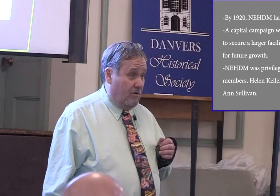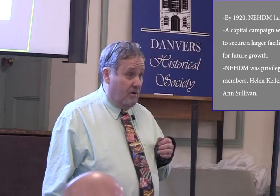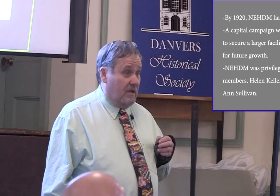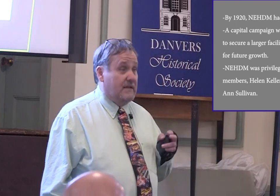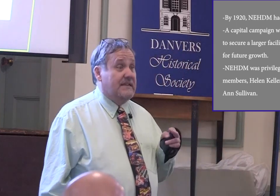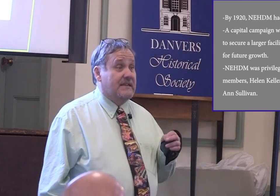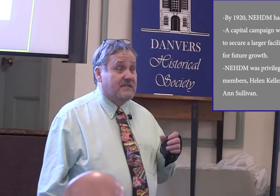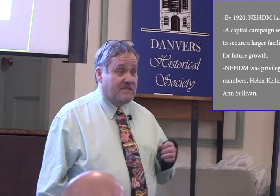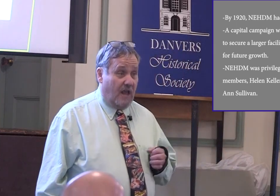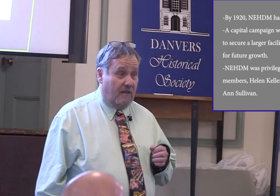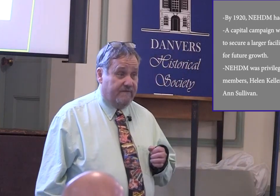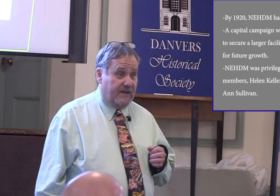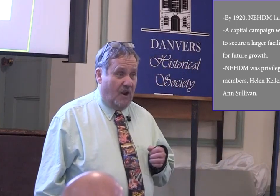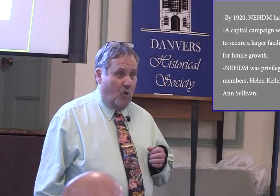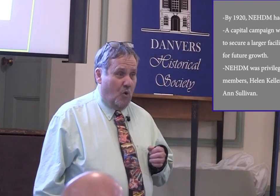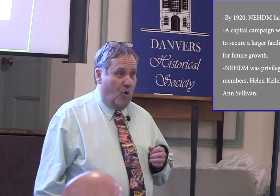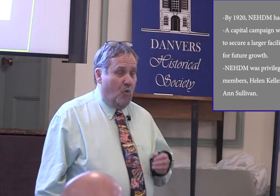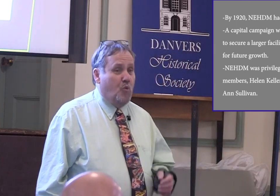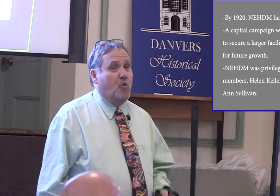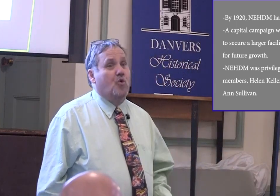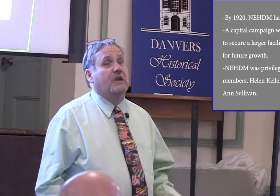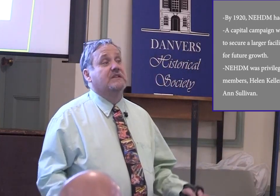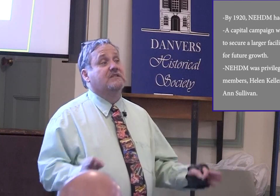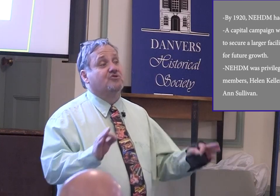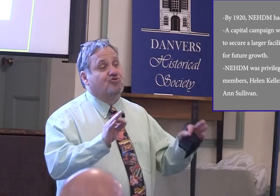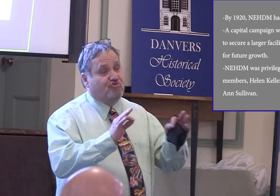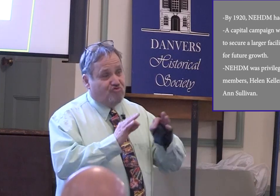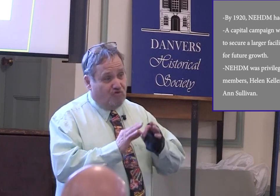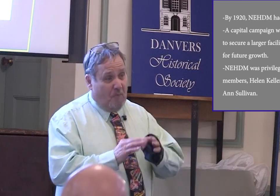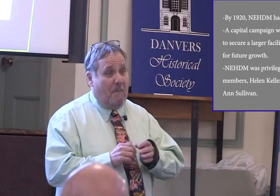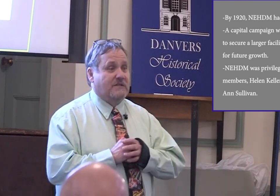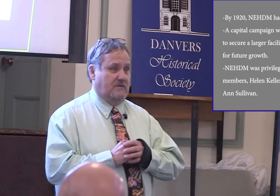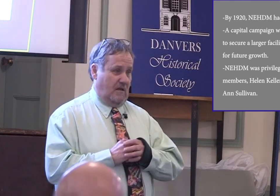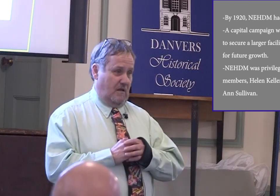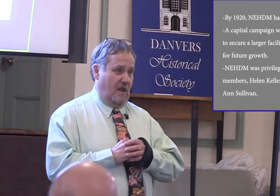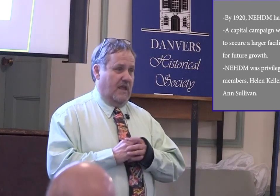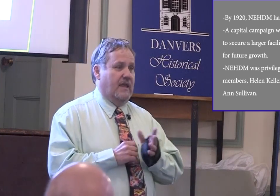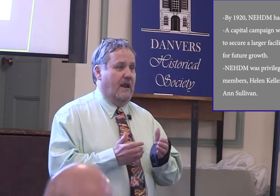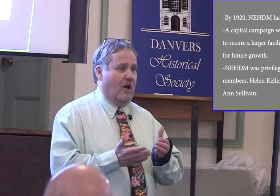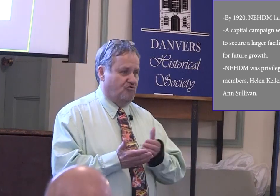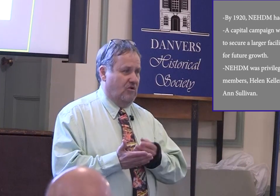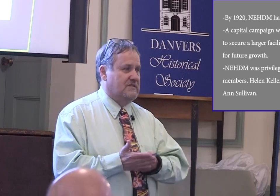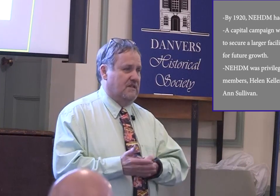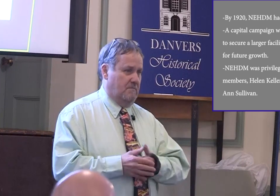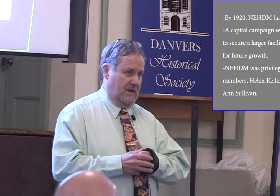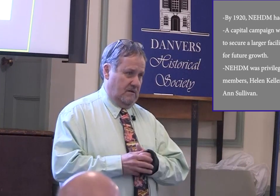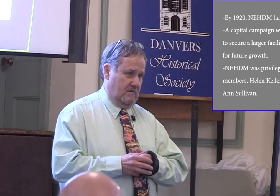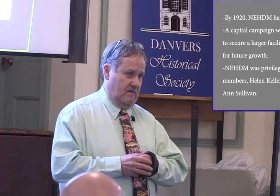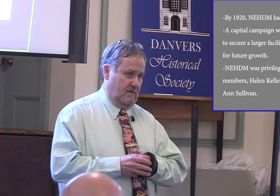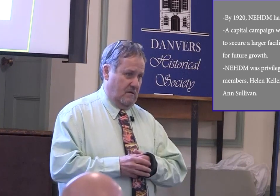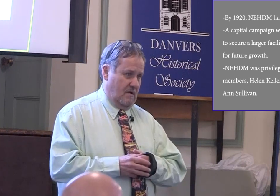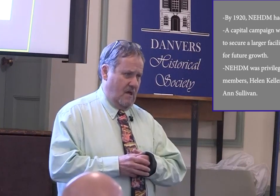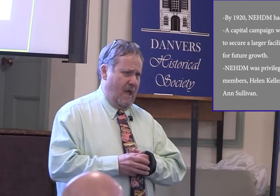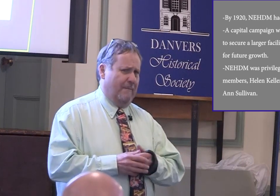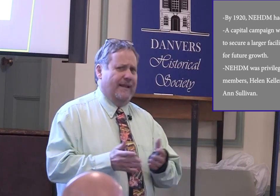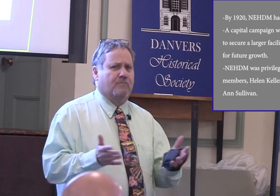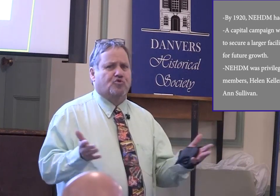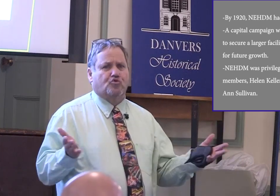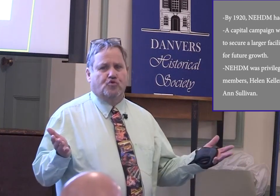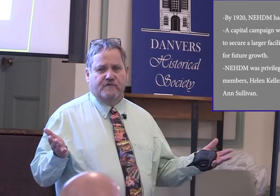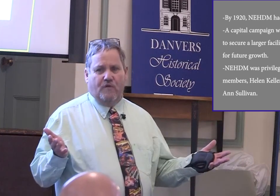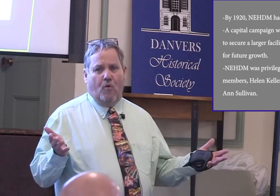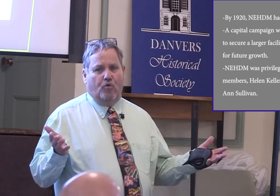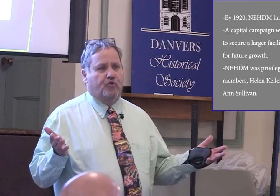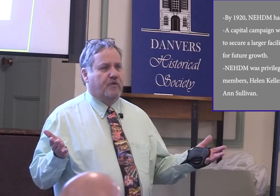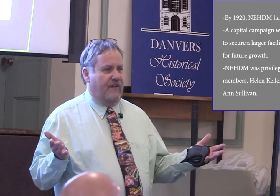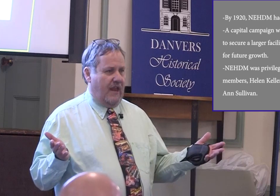Keller and Ian Sullivan were instrumental in us raising money. I mean, I'm